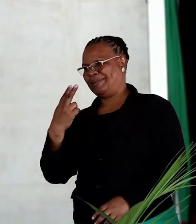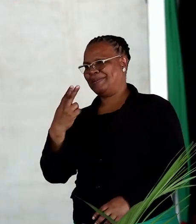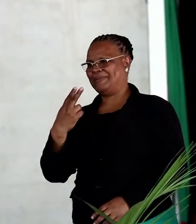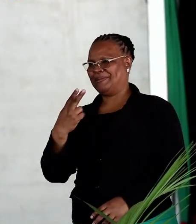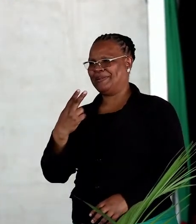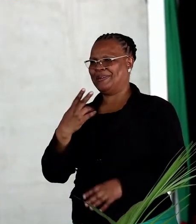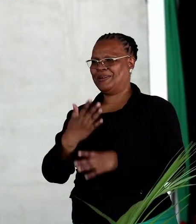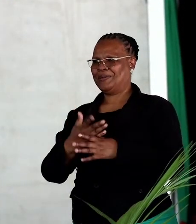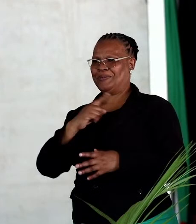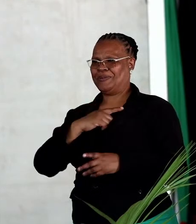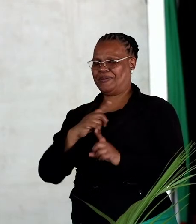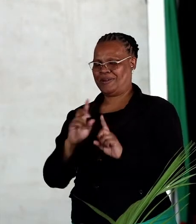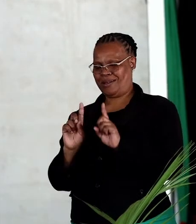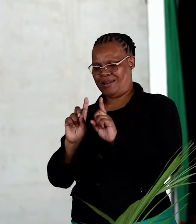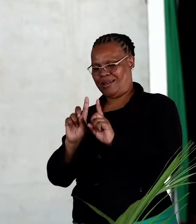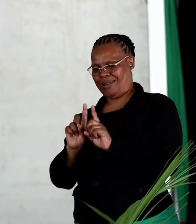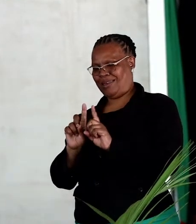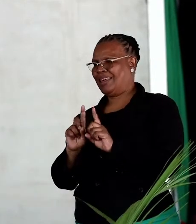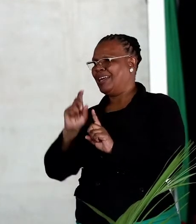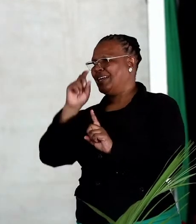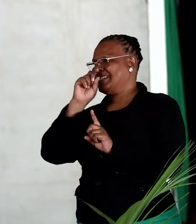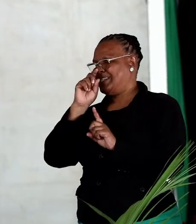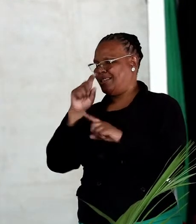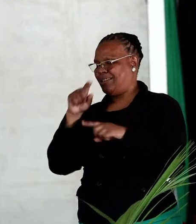yeke. Hayi lo uyaqhuba.